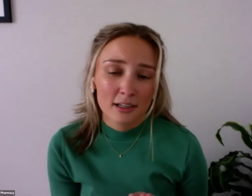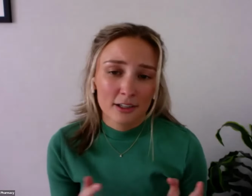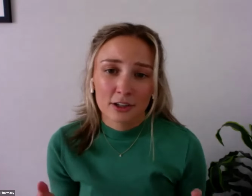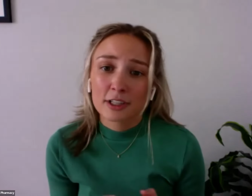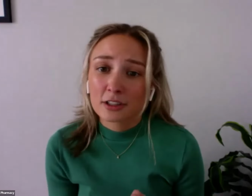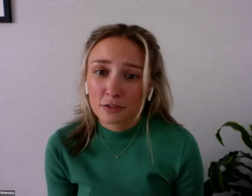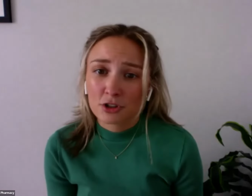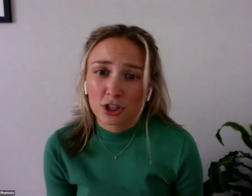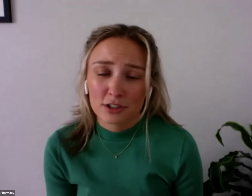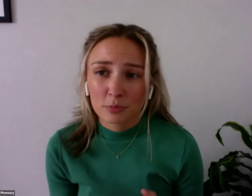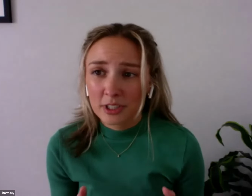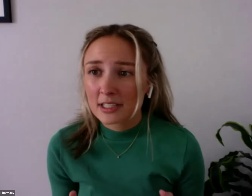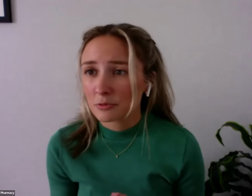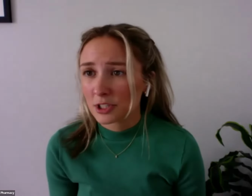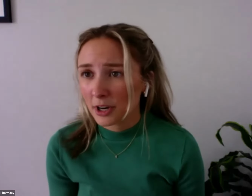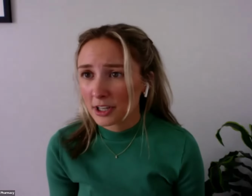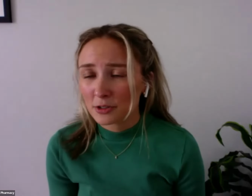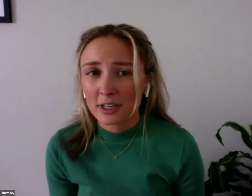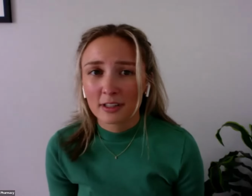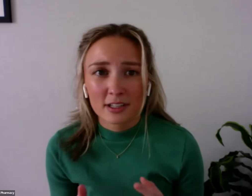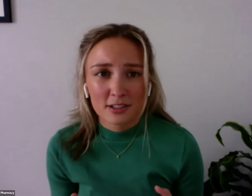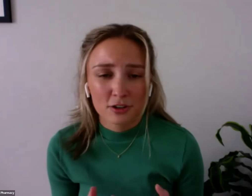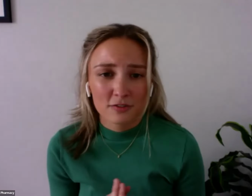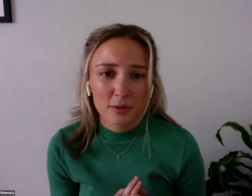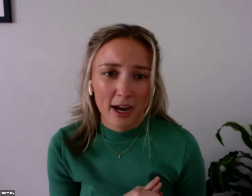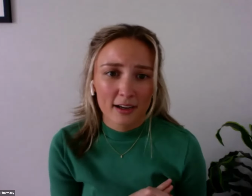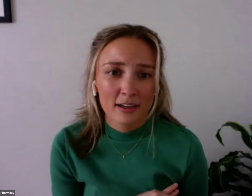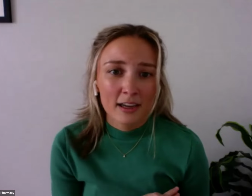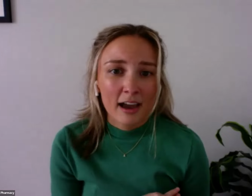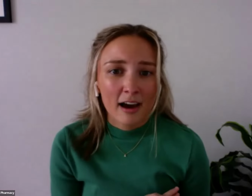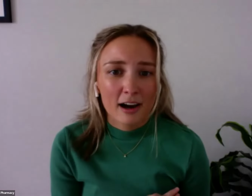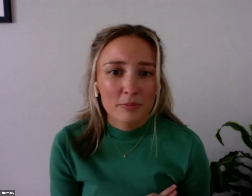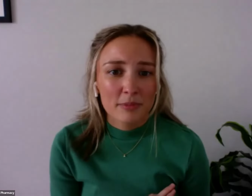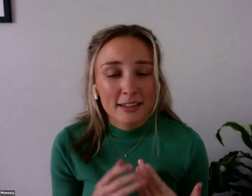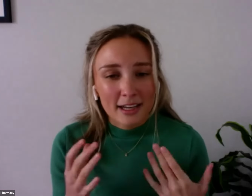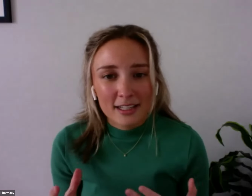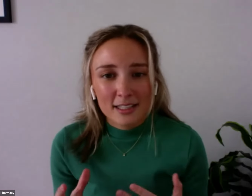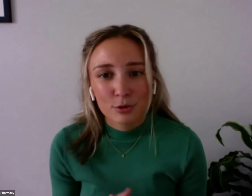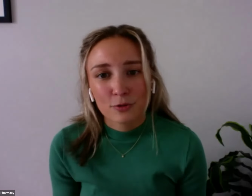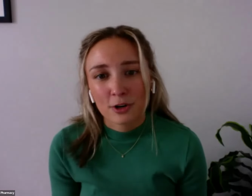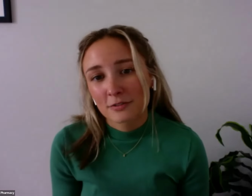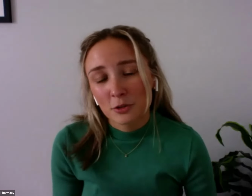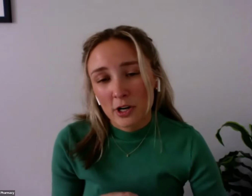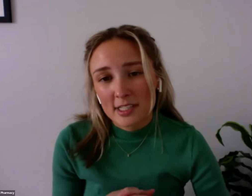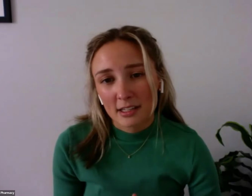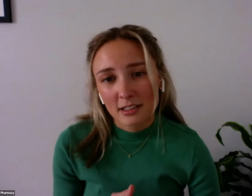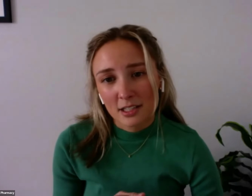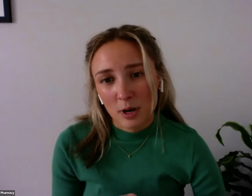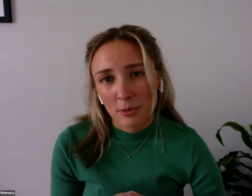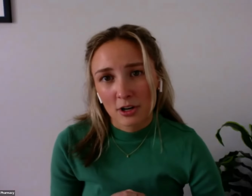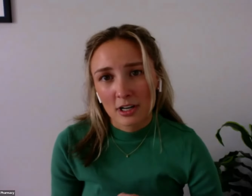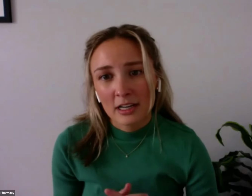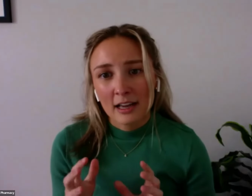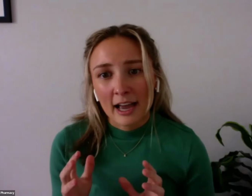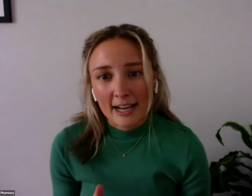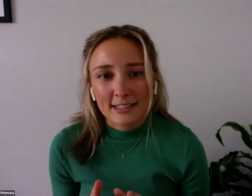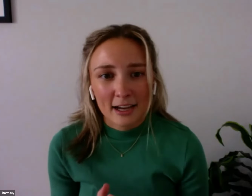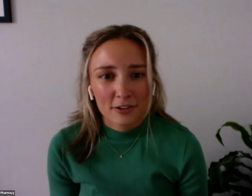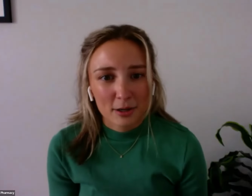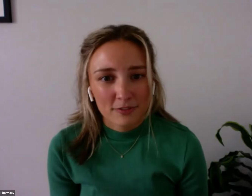this in the future. So please respond to it, let us know your feedback. And like I said before, if you are attending this